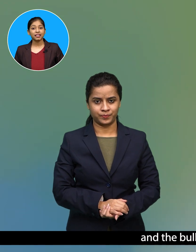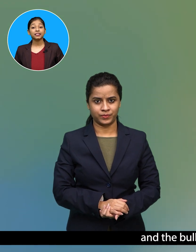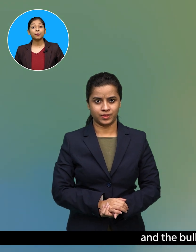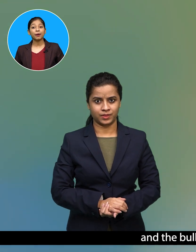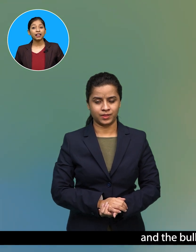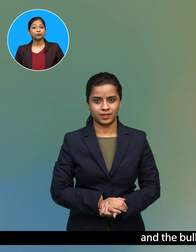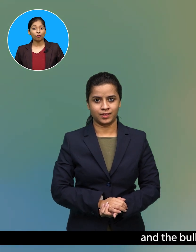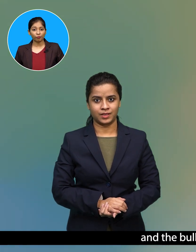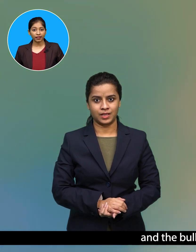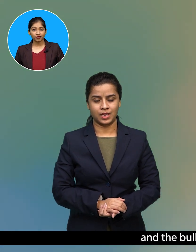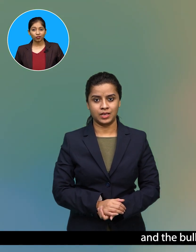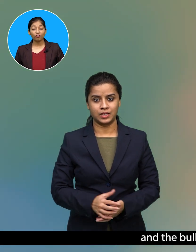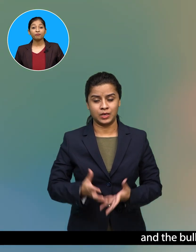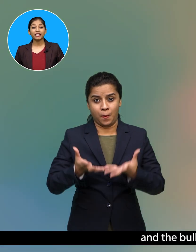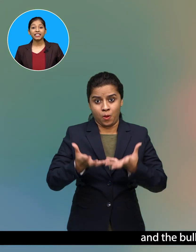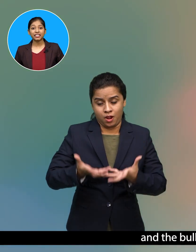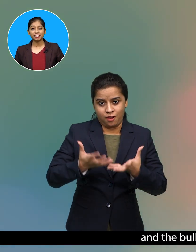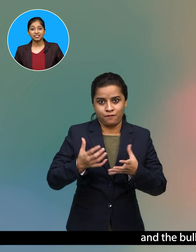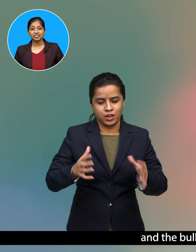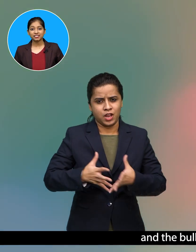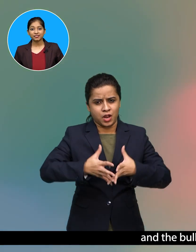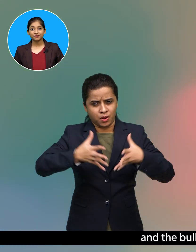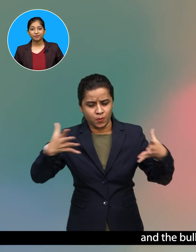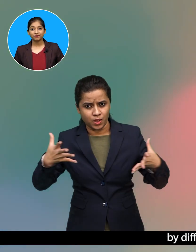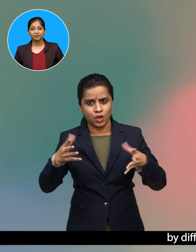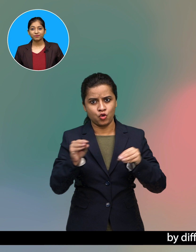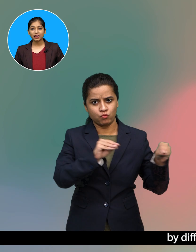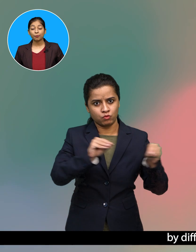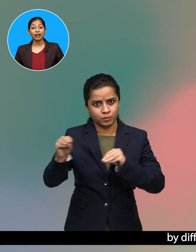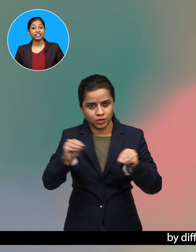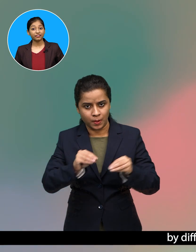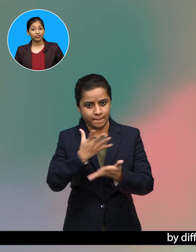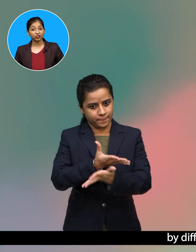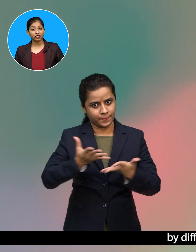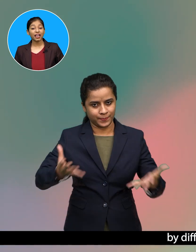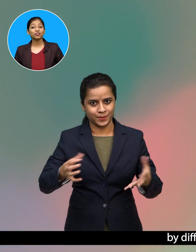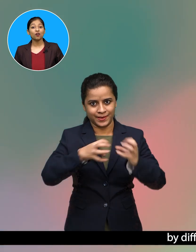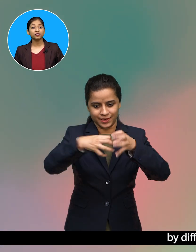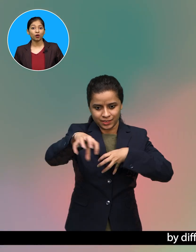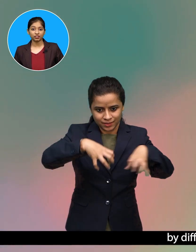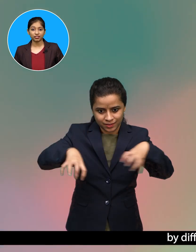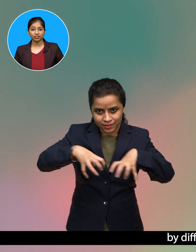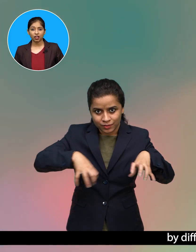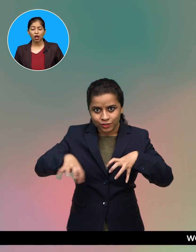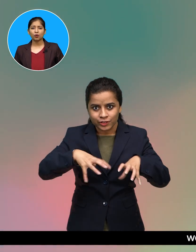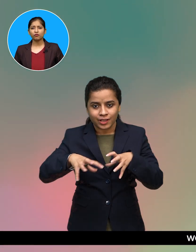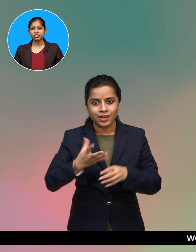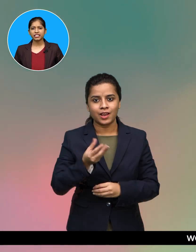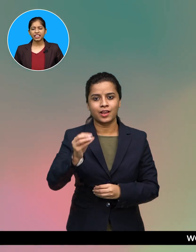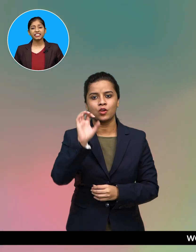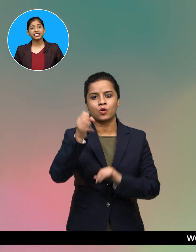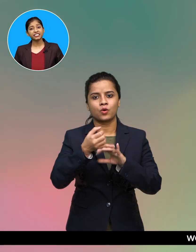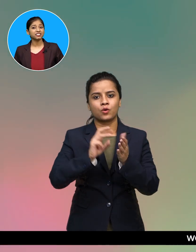and the bulk movement of materials by diffusion and osmosis